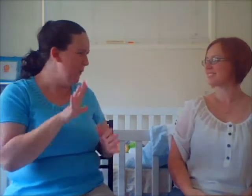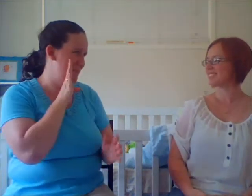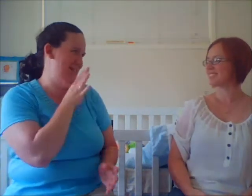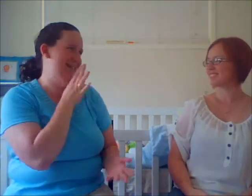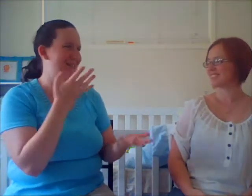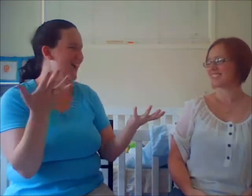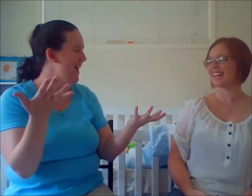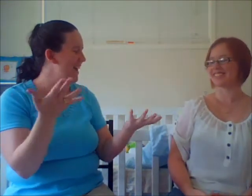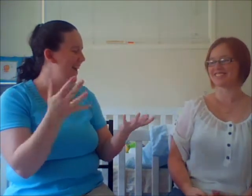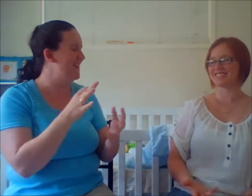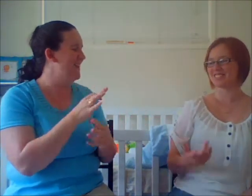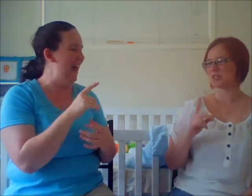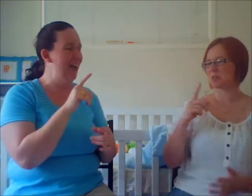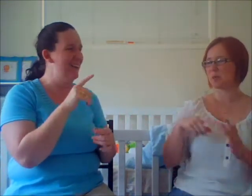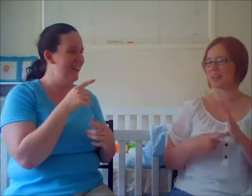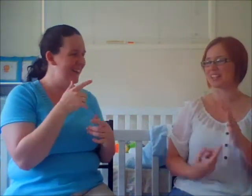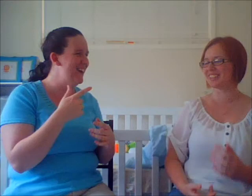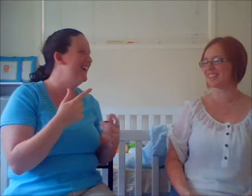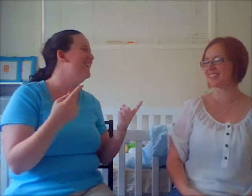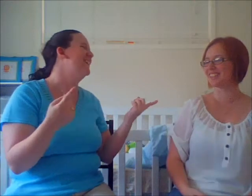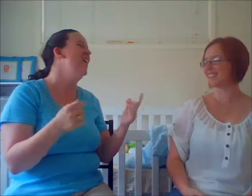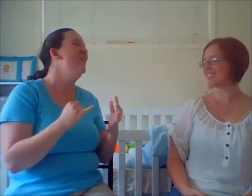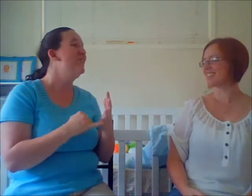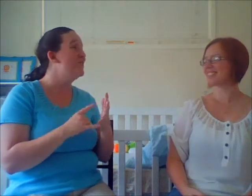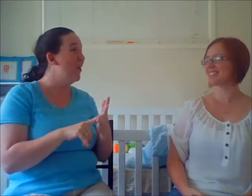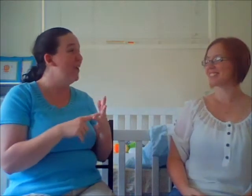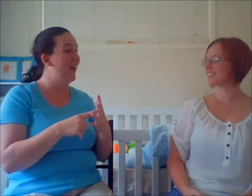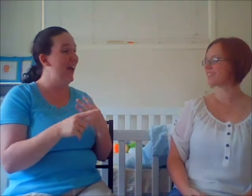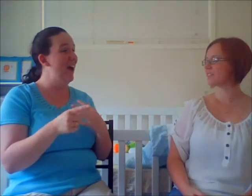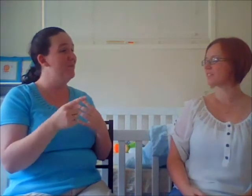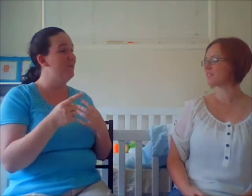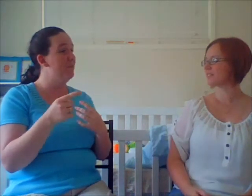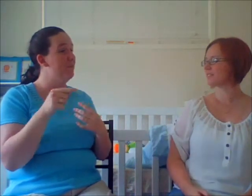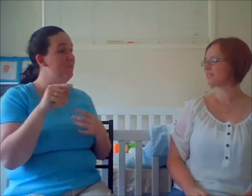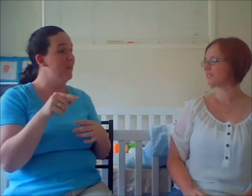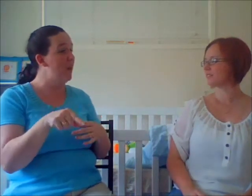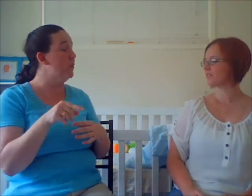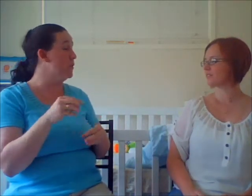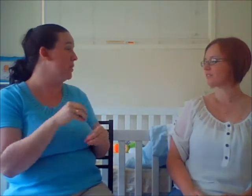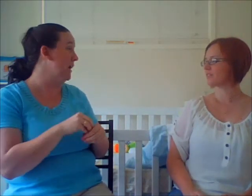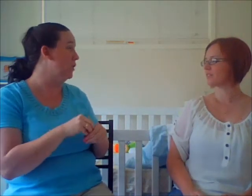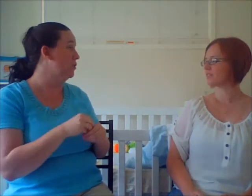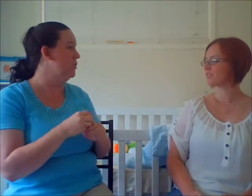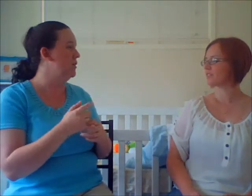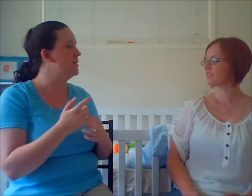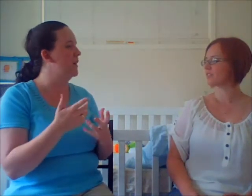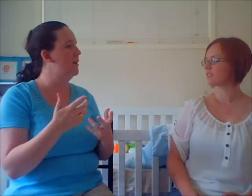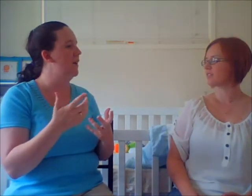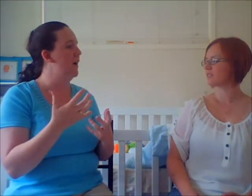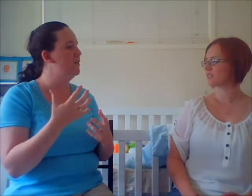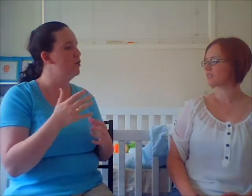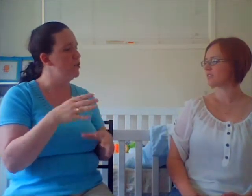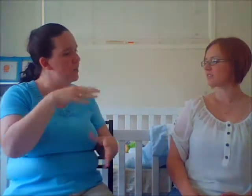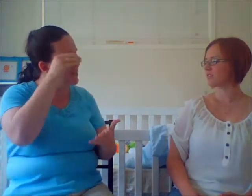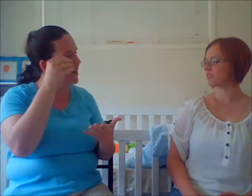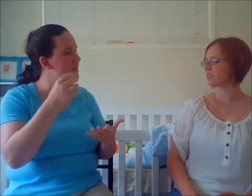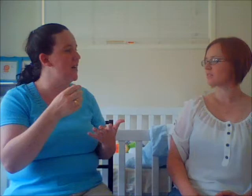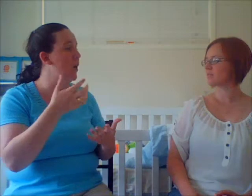missing. What's the point? So that would also be included, as in students understanding